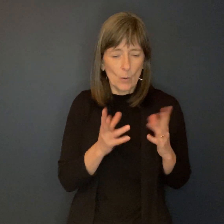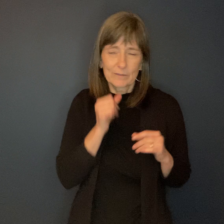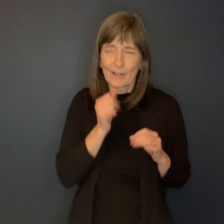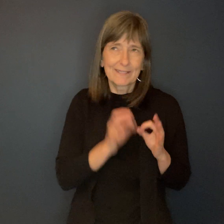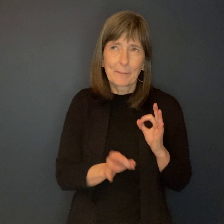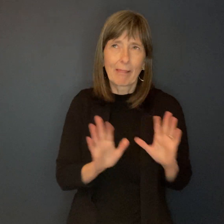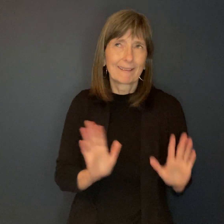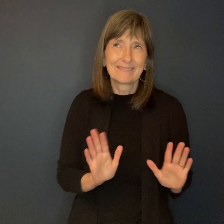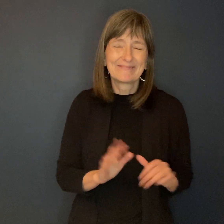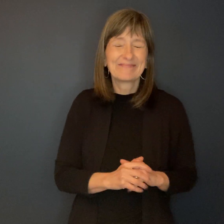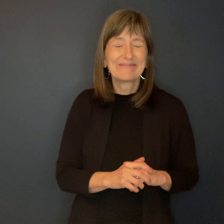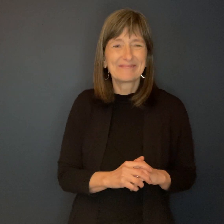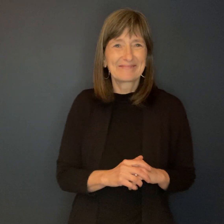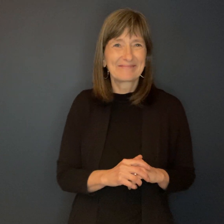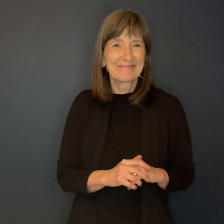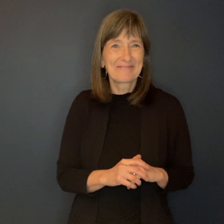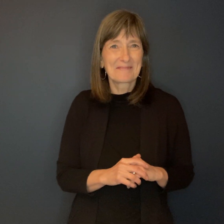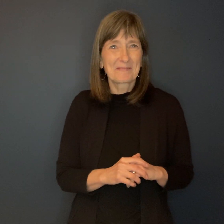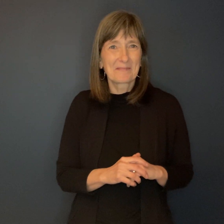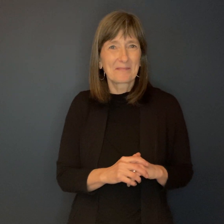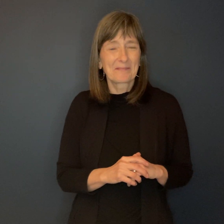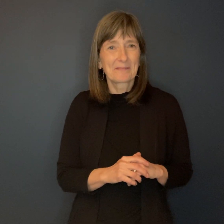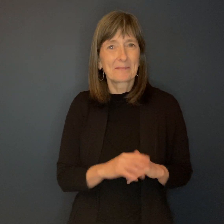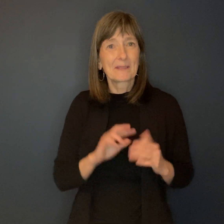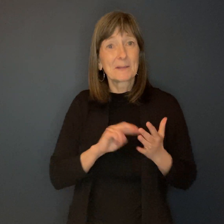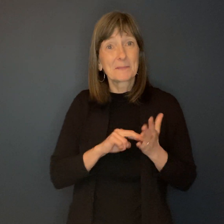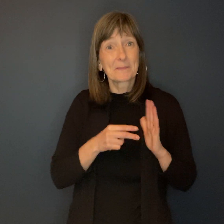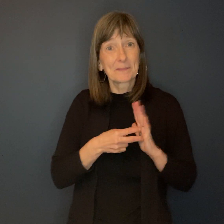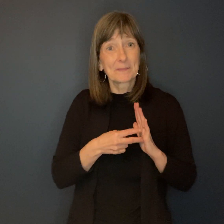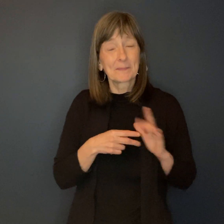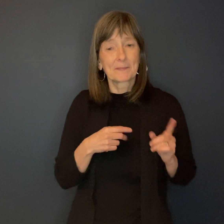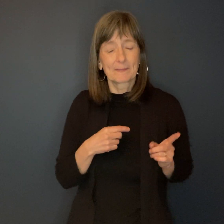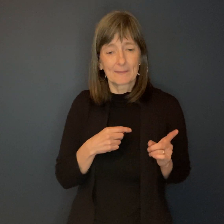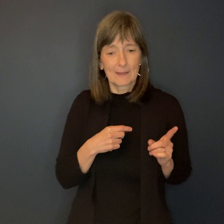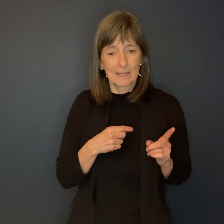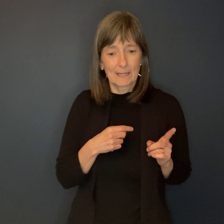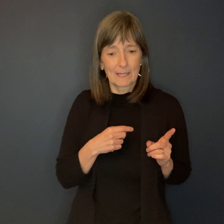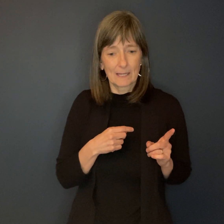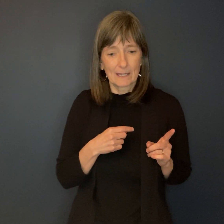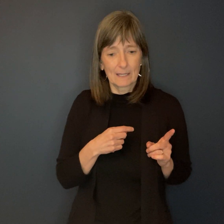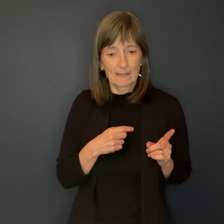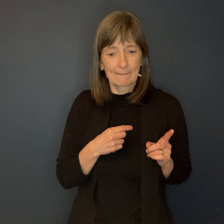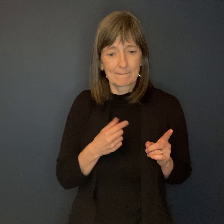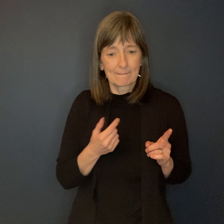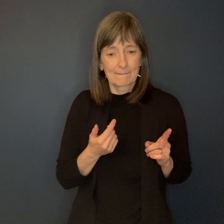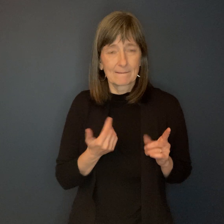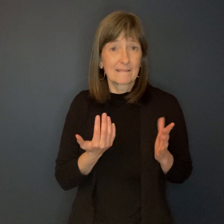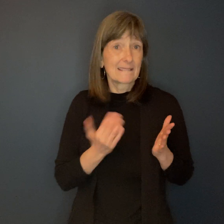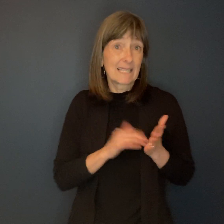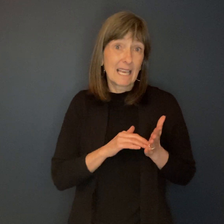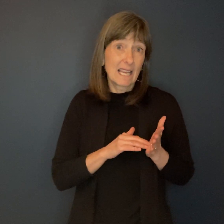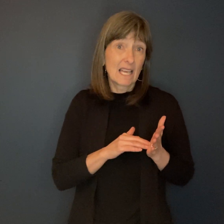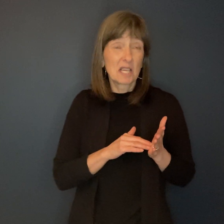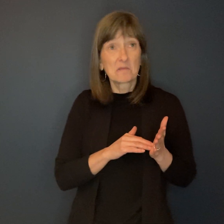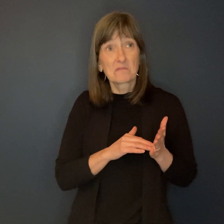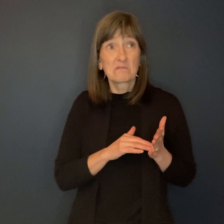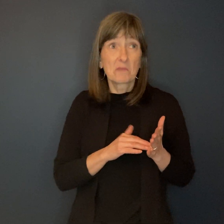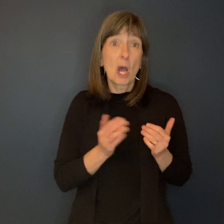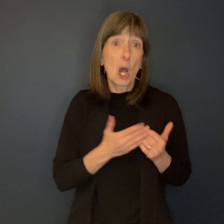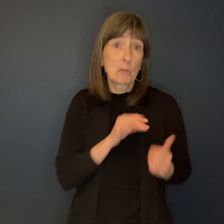suppose, but what we're talking about there is that again, not totally different than supported employment, is that some